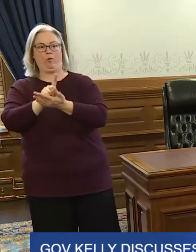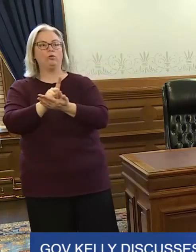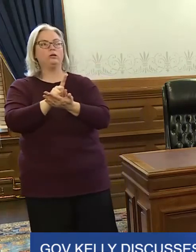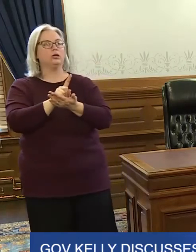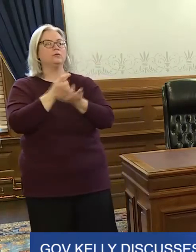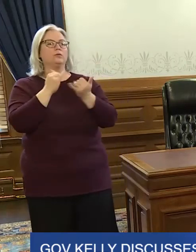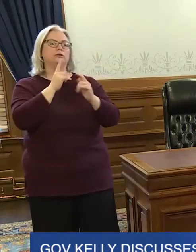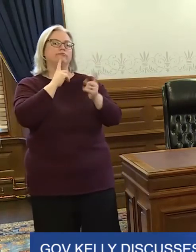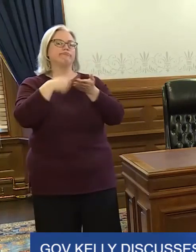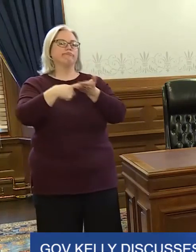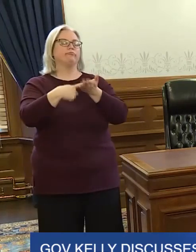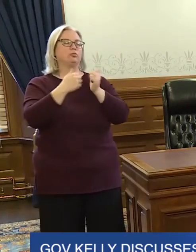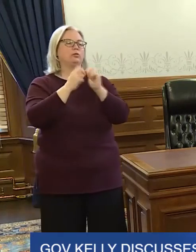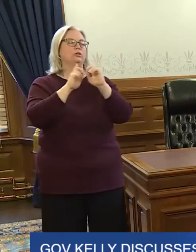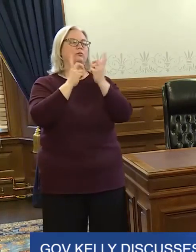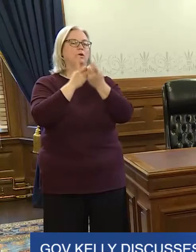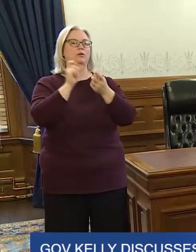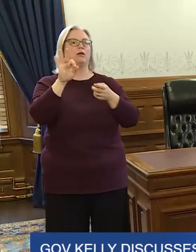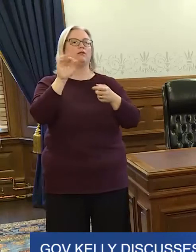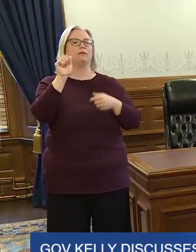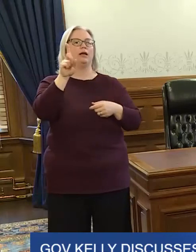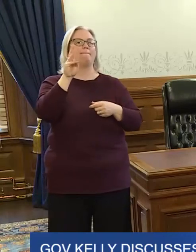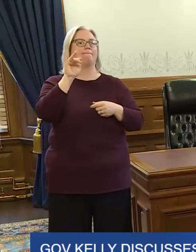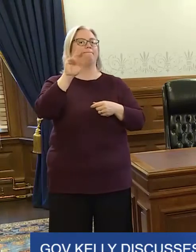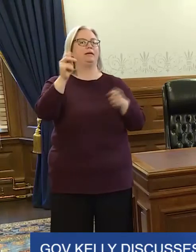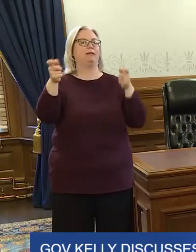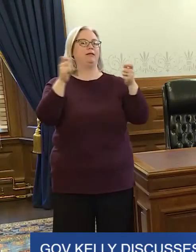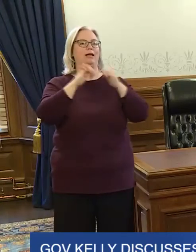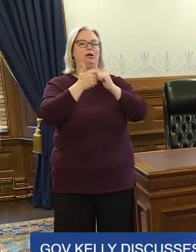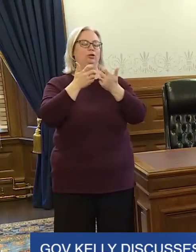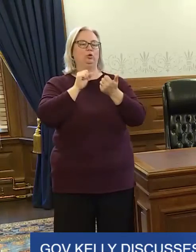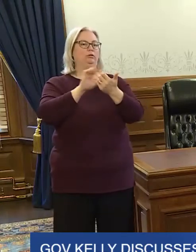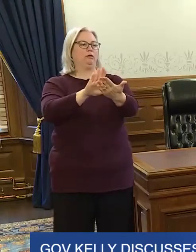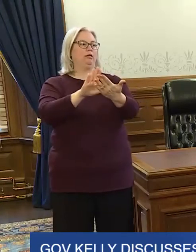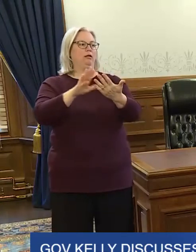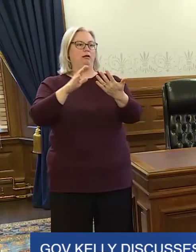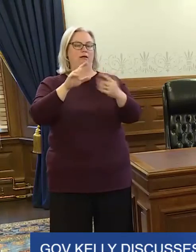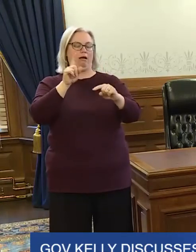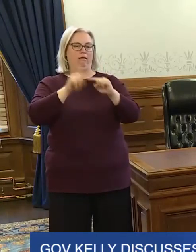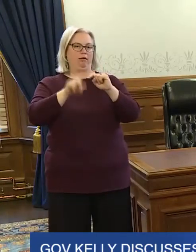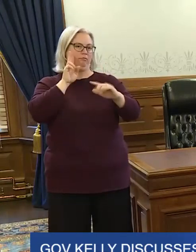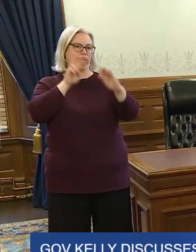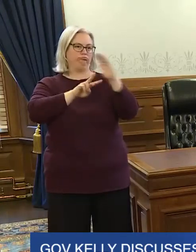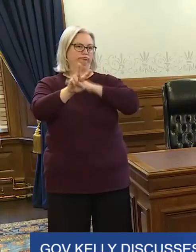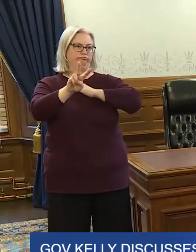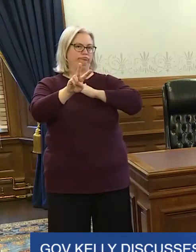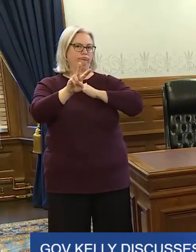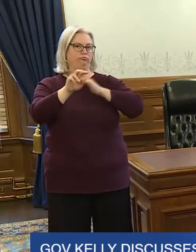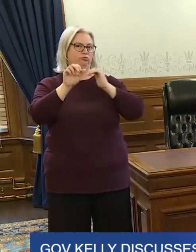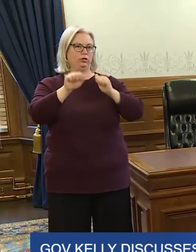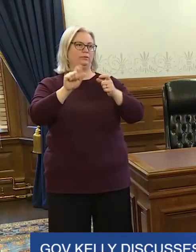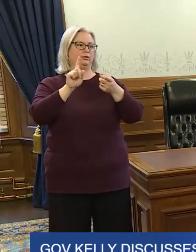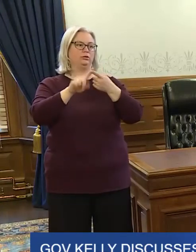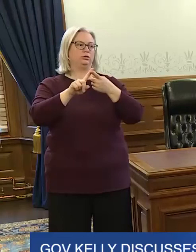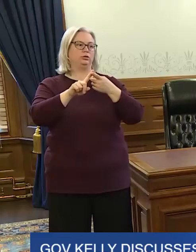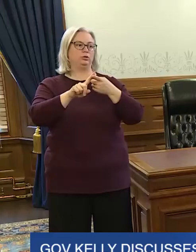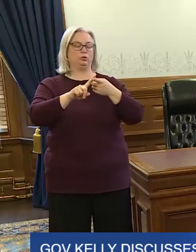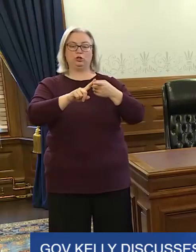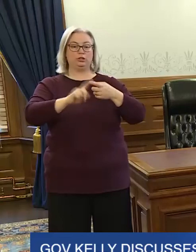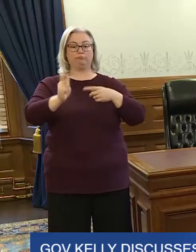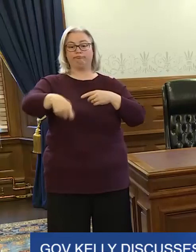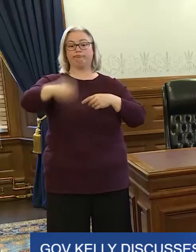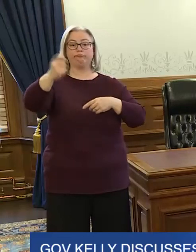having conversations with the Department of Administration in how to deal with this. I don't anticipate that we're going to be able to flip the switch and